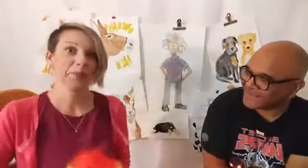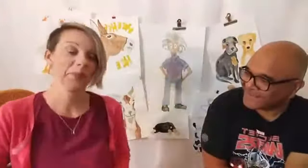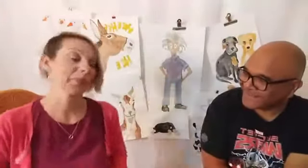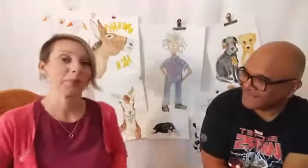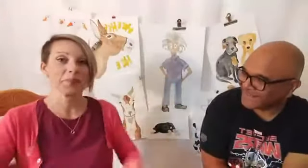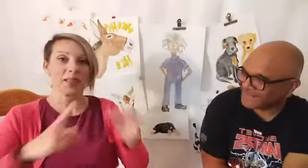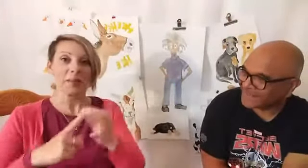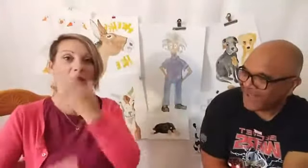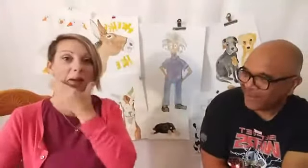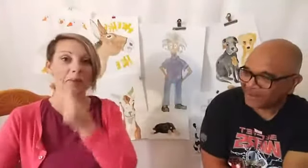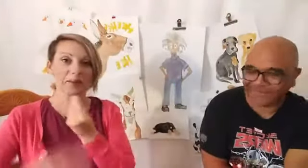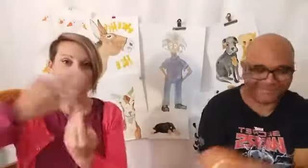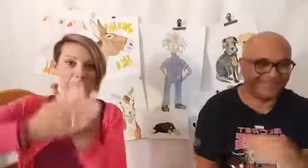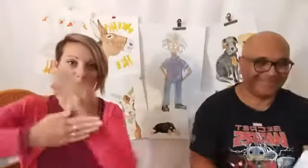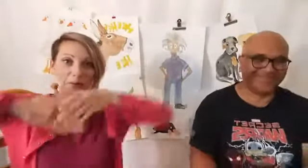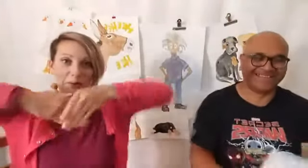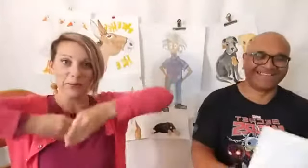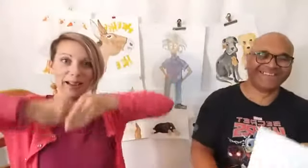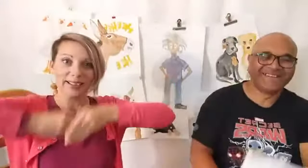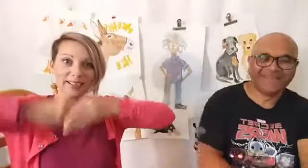friend. Now,